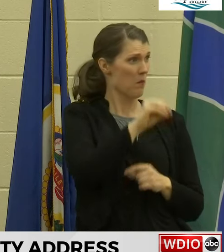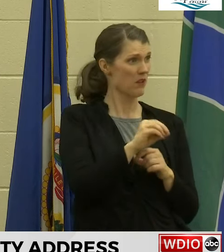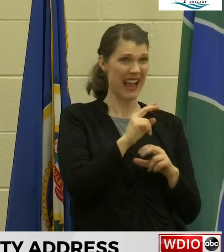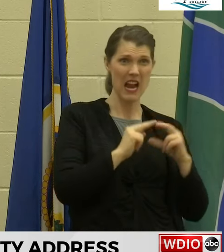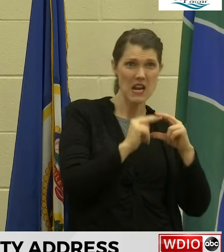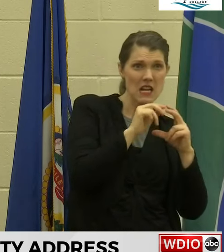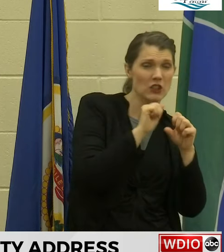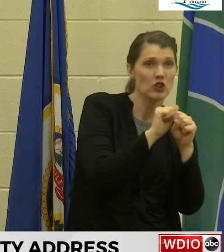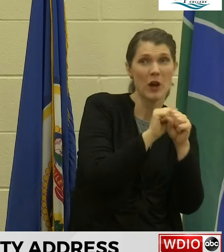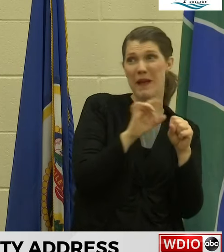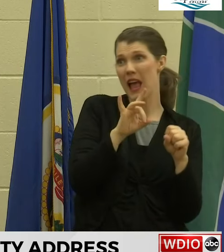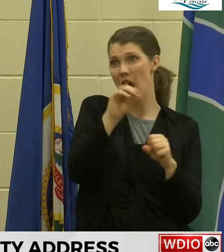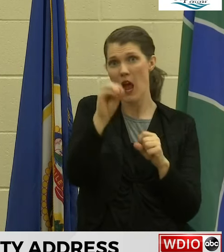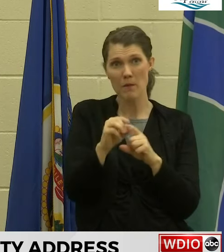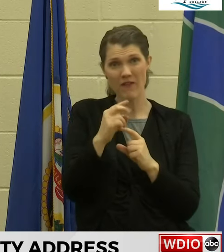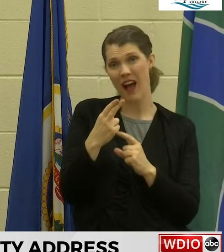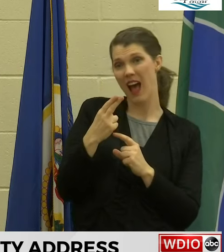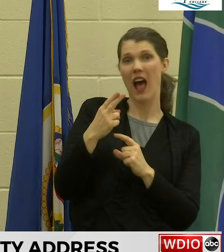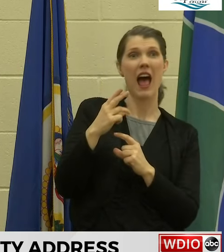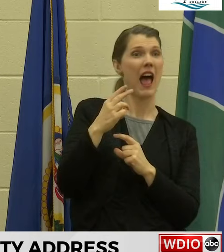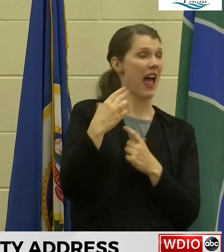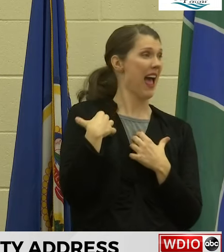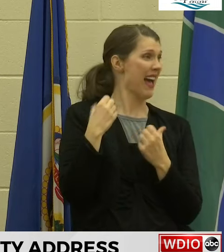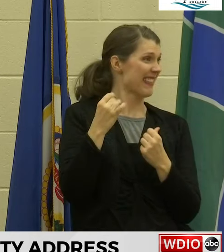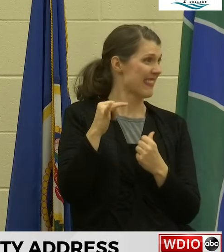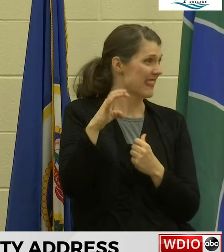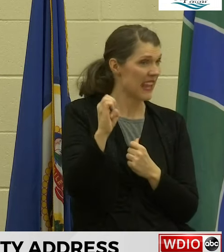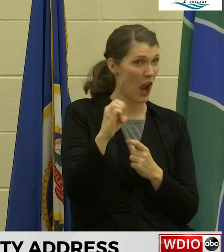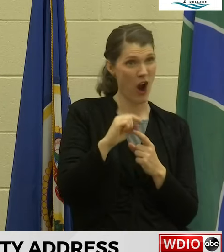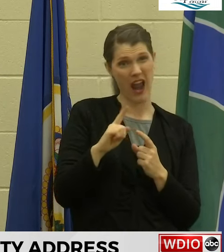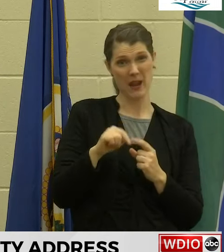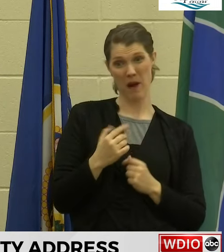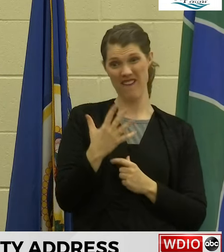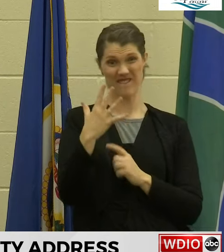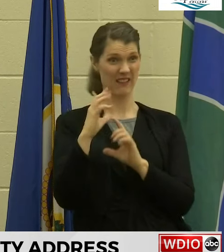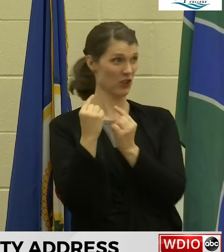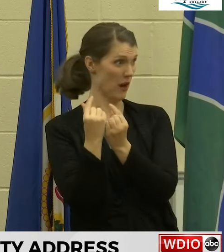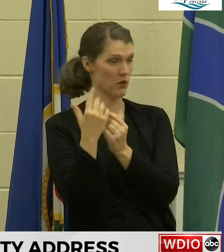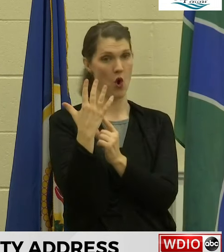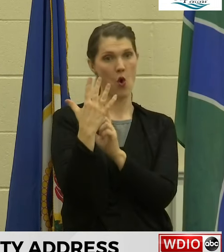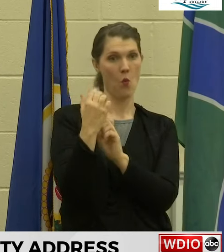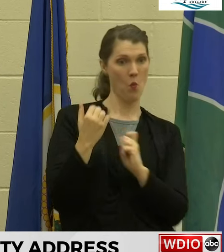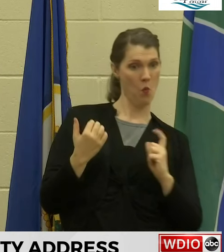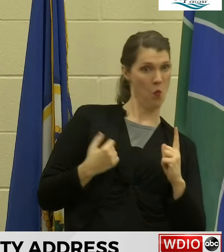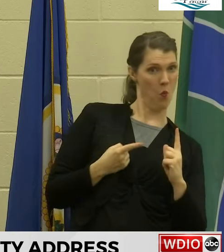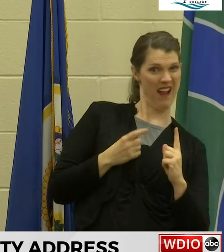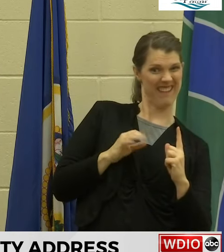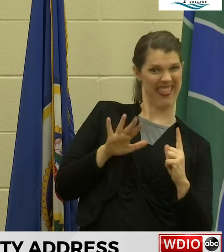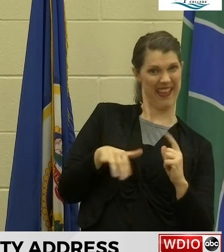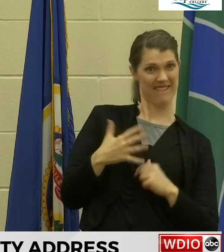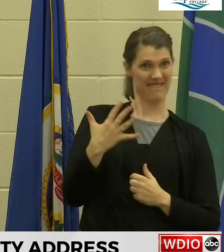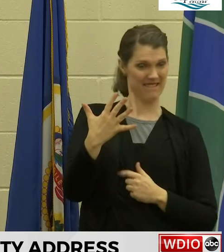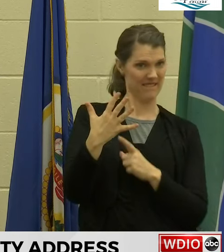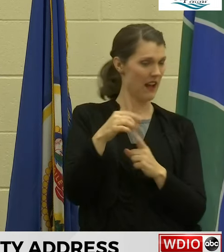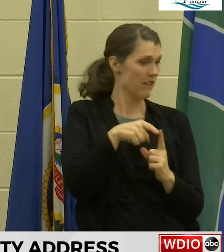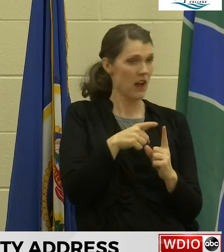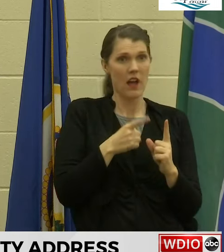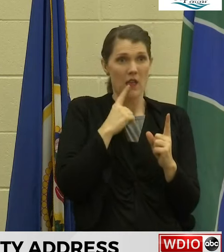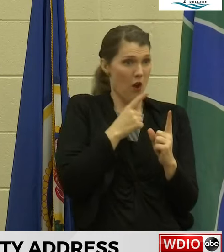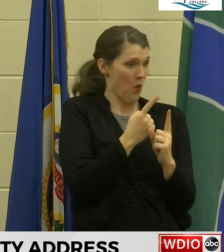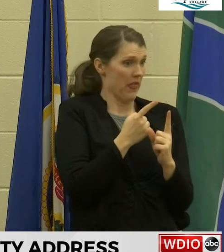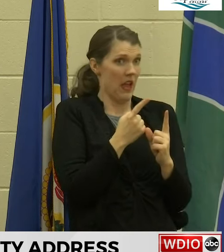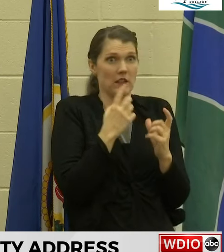jobs, 8% of healthcare jobs, and about 1 in 5 service jobs went